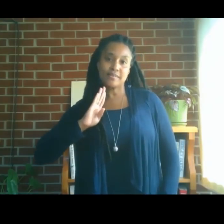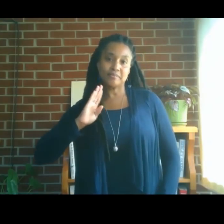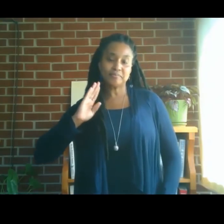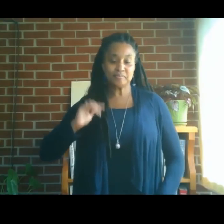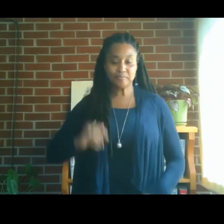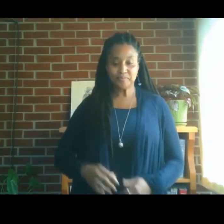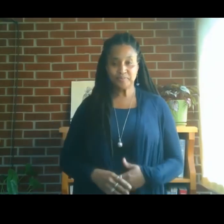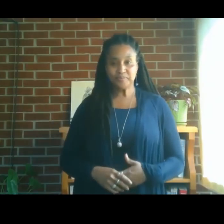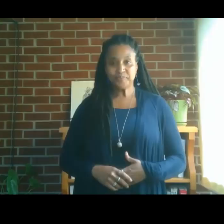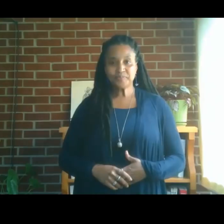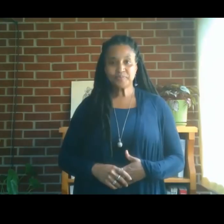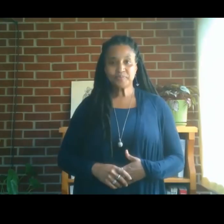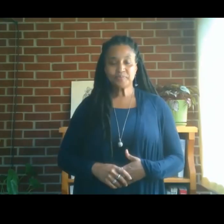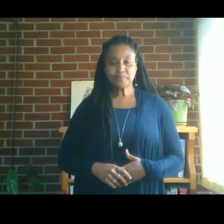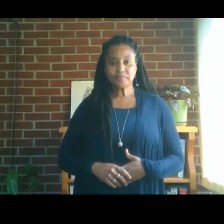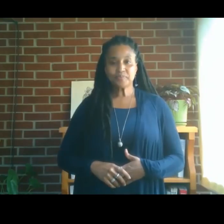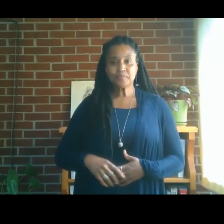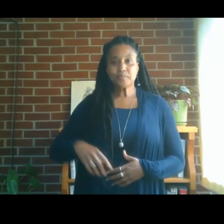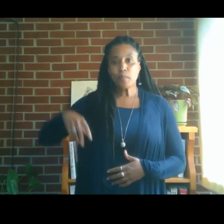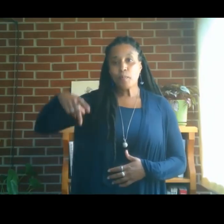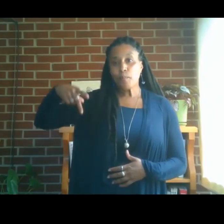brown,